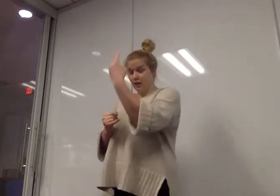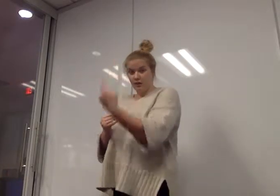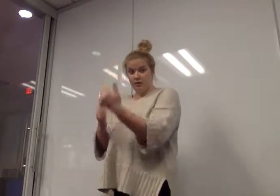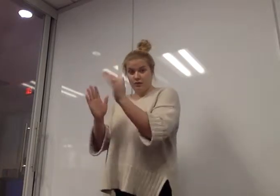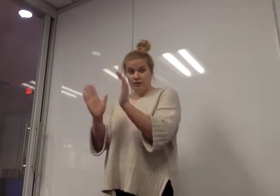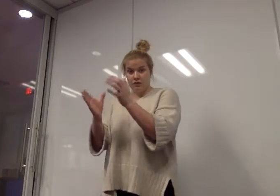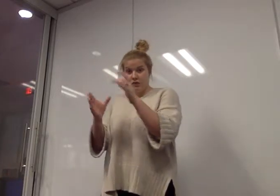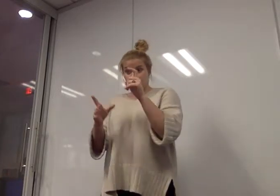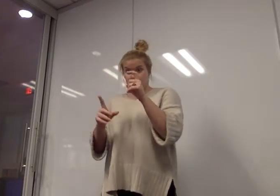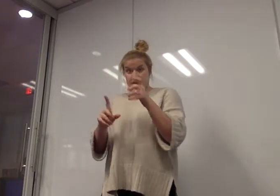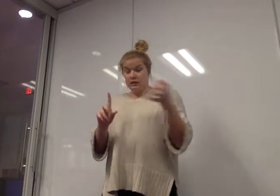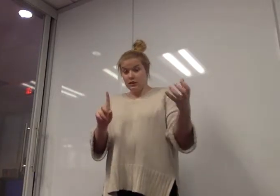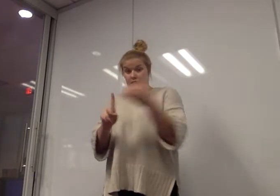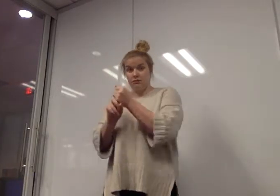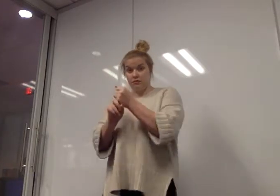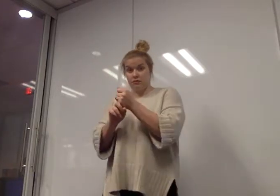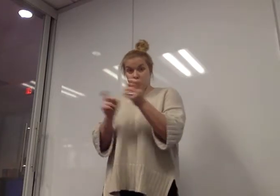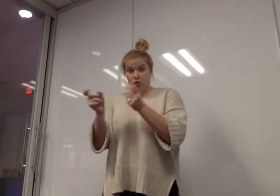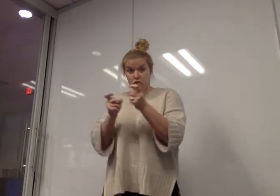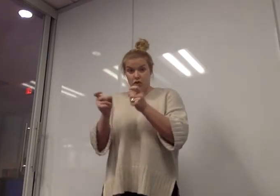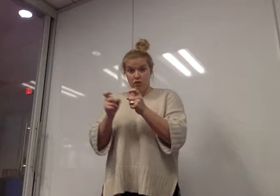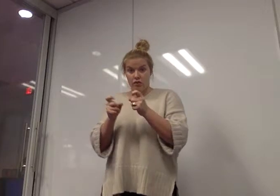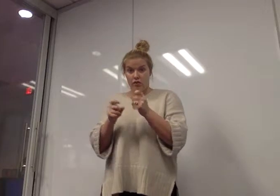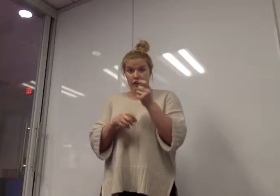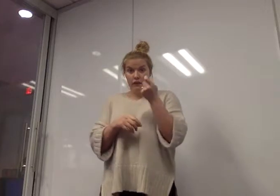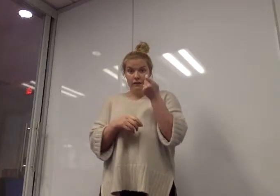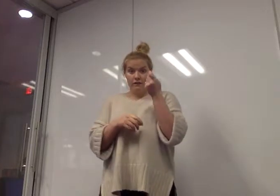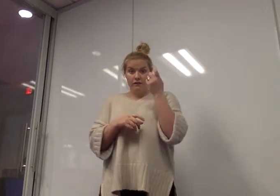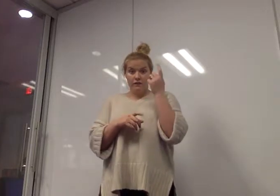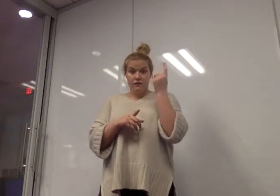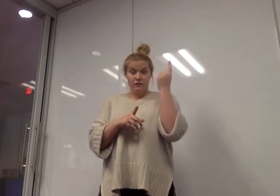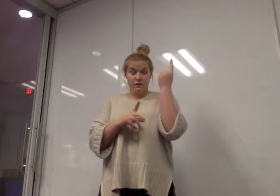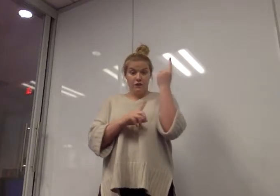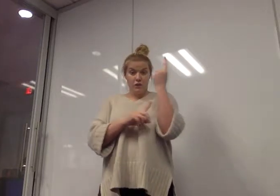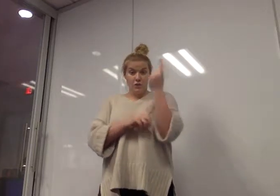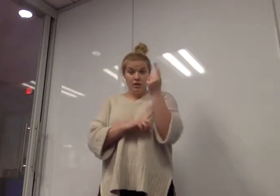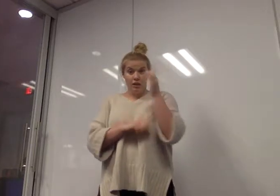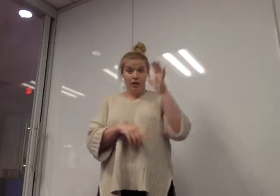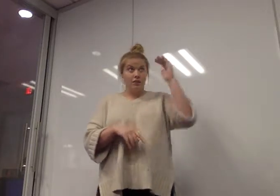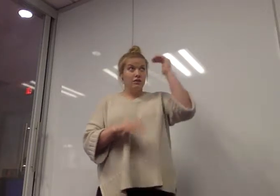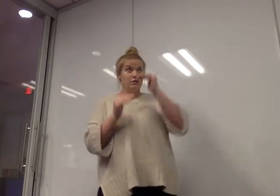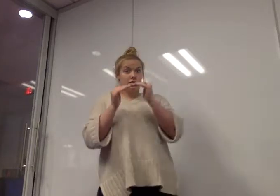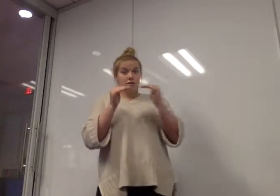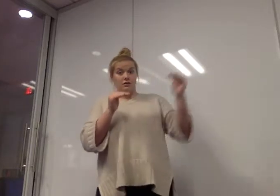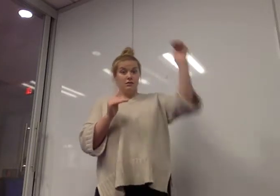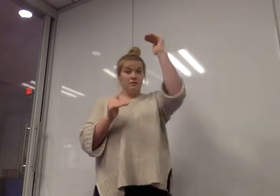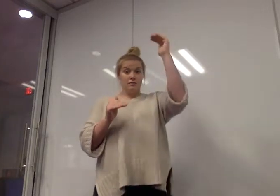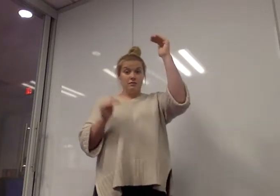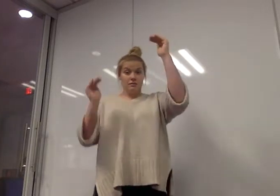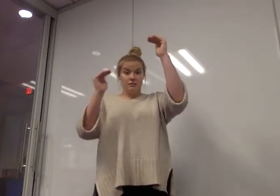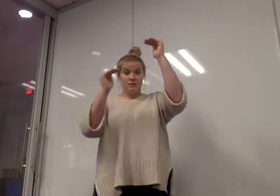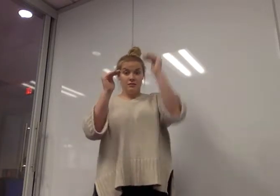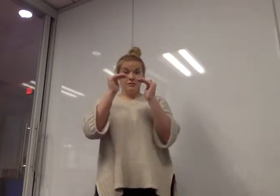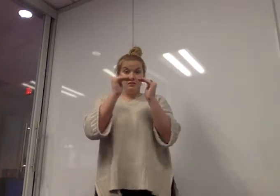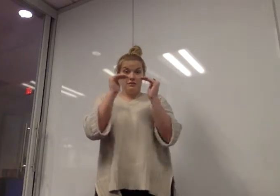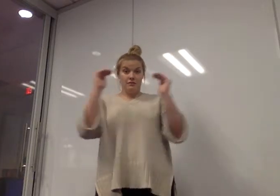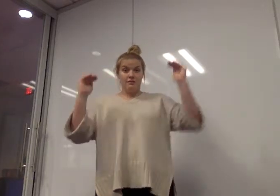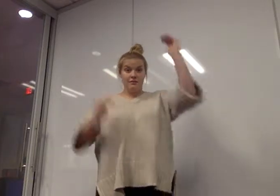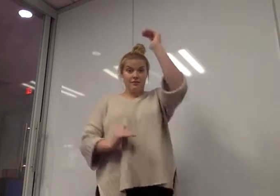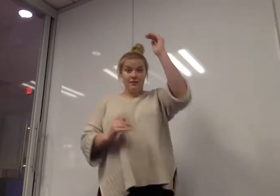suddenly, within a few days, that individual's testosterone has gone up significantly and his cortisol has dropped significantly. So we